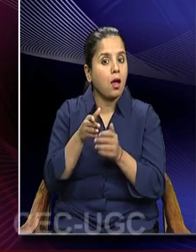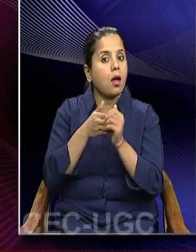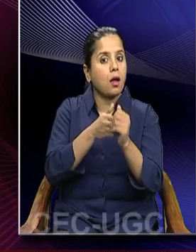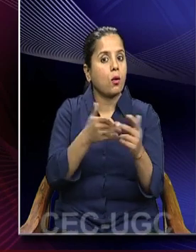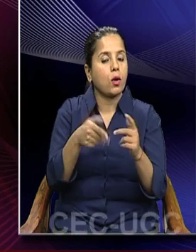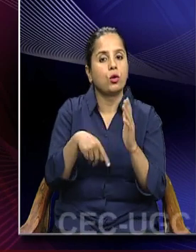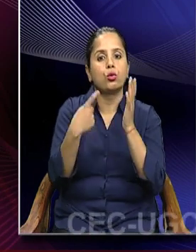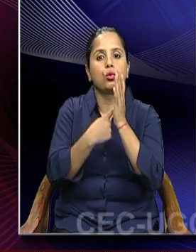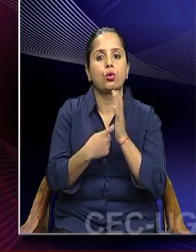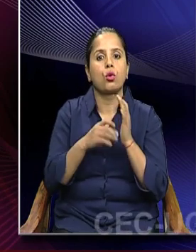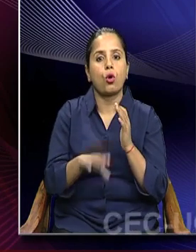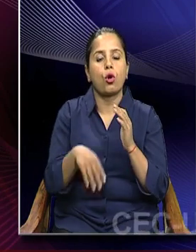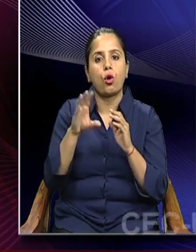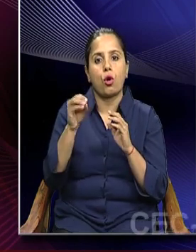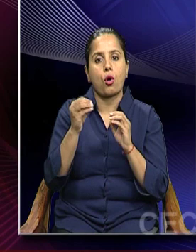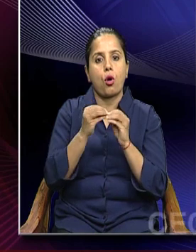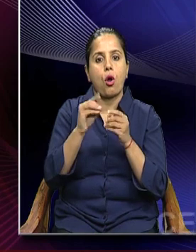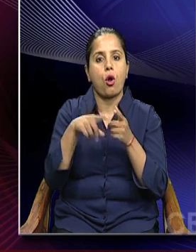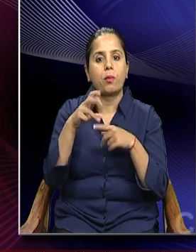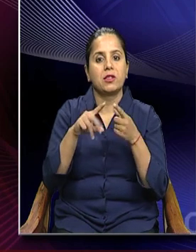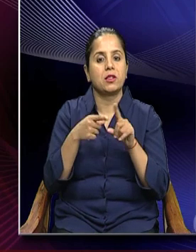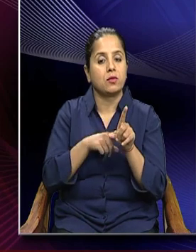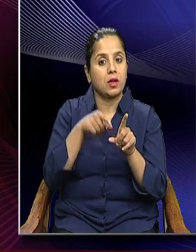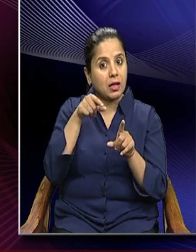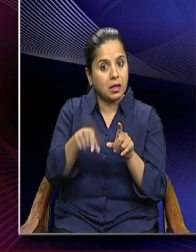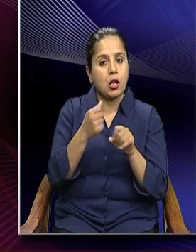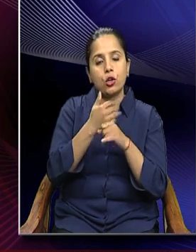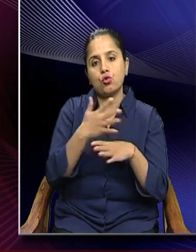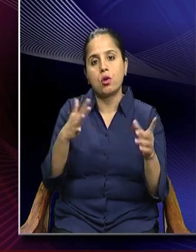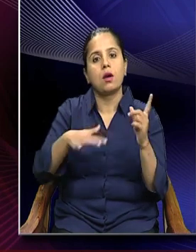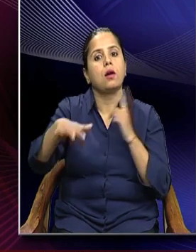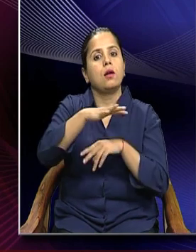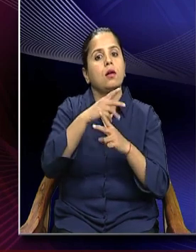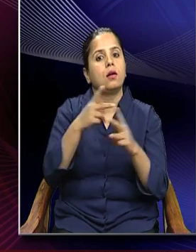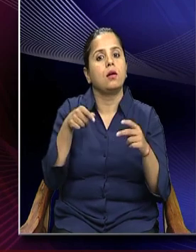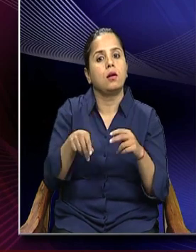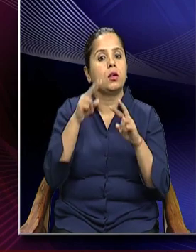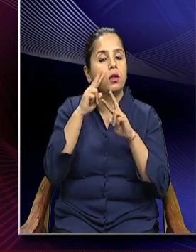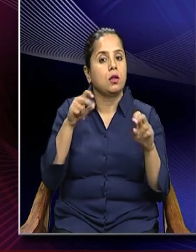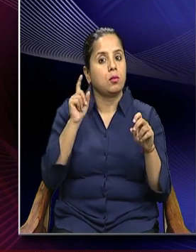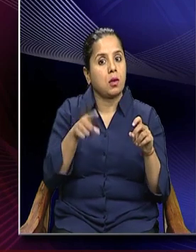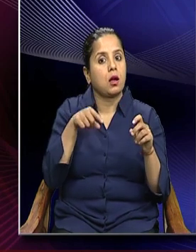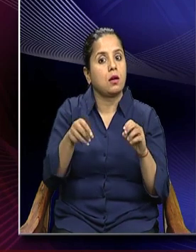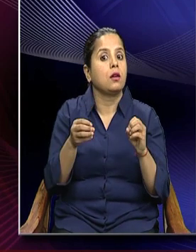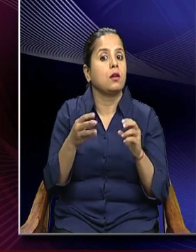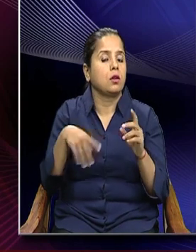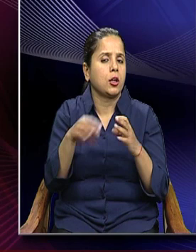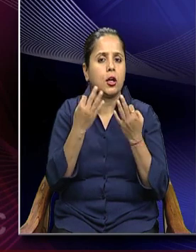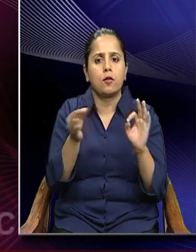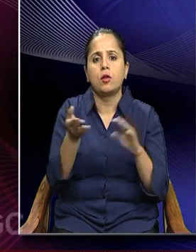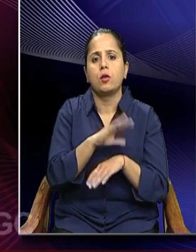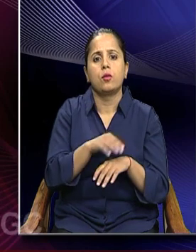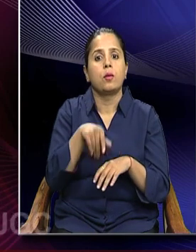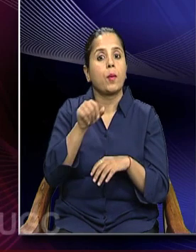the principles of objectivity and generalizability. So, the research study has to be objective, free from the